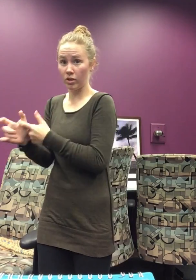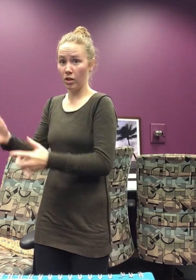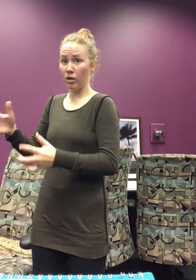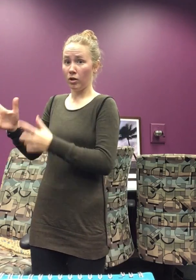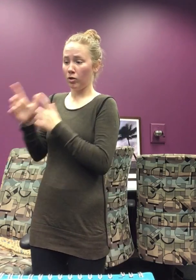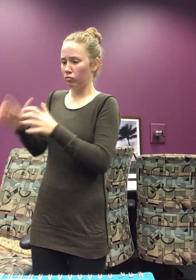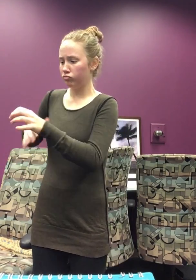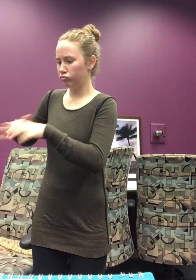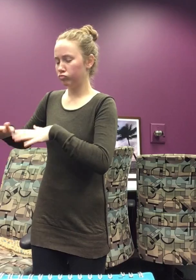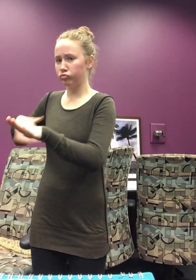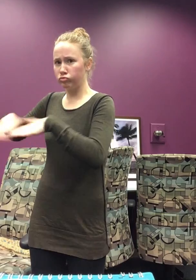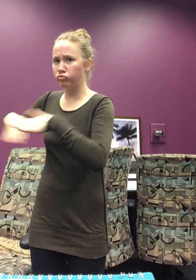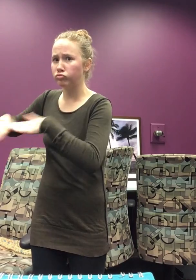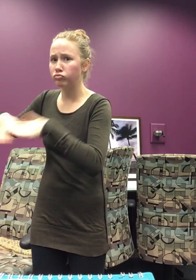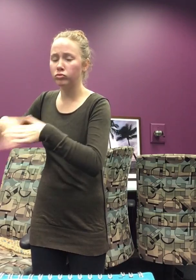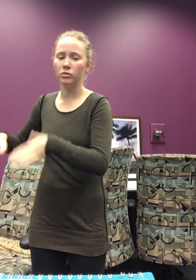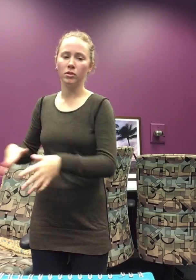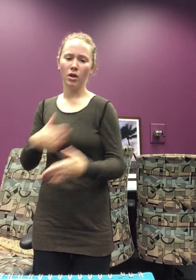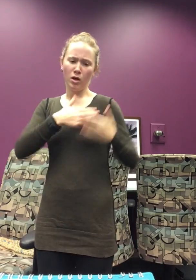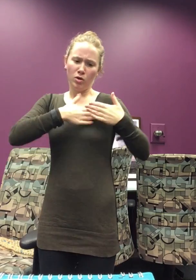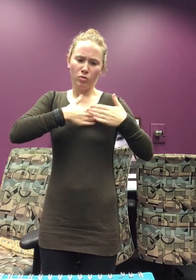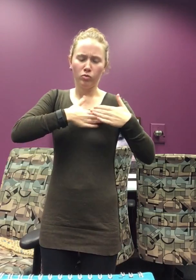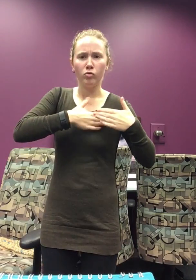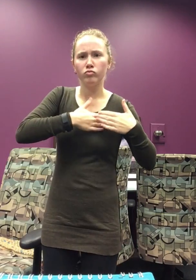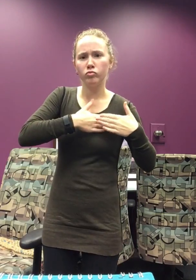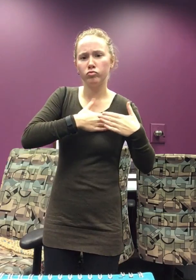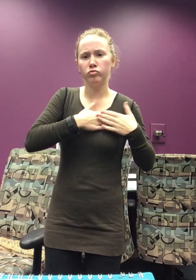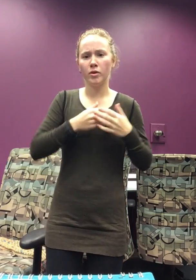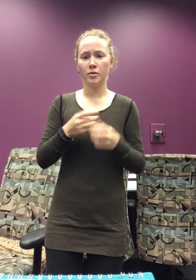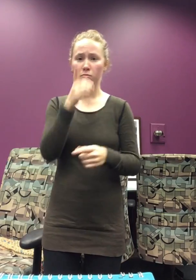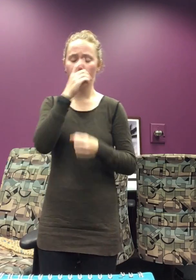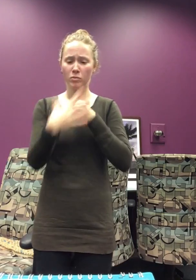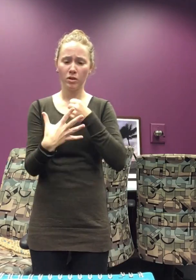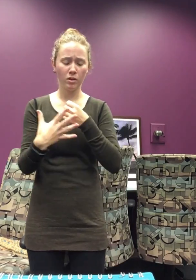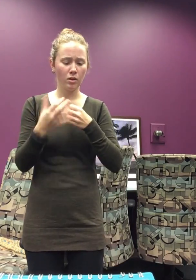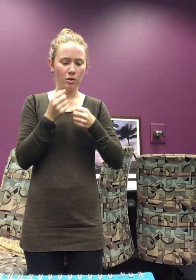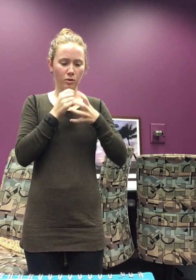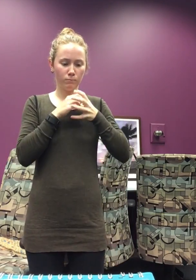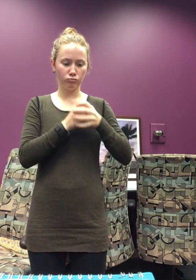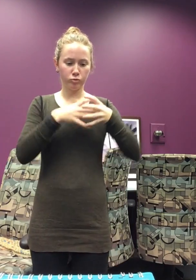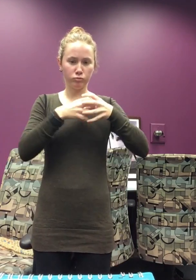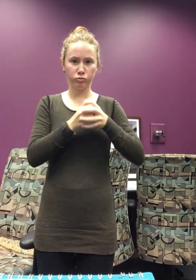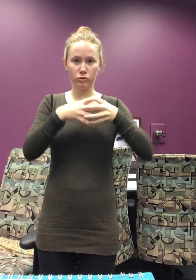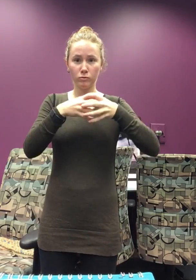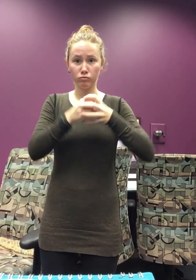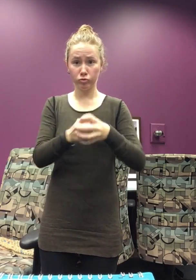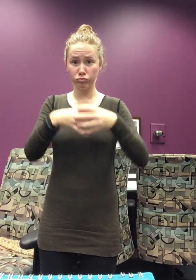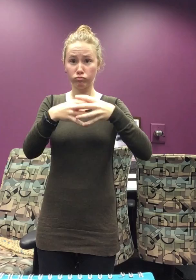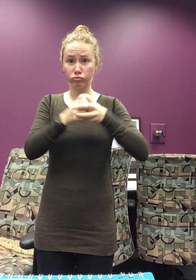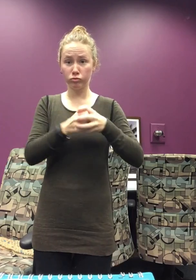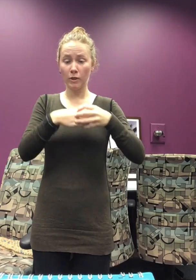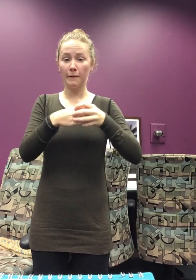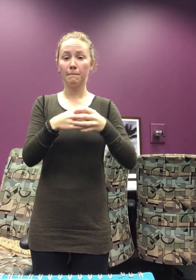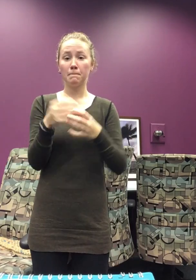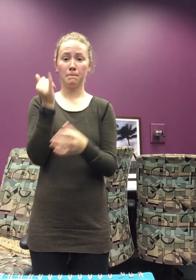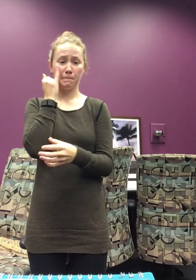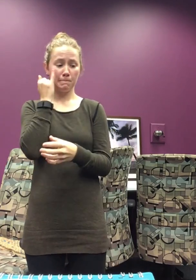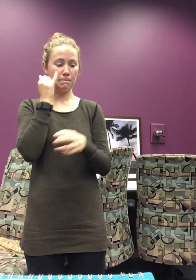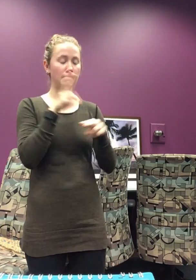you were pumping a lot of blood through your heart. Well, when you're resting, as we measured when you were just